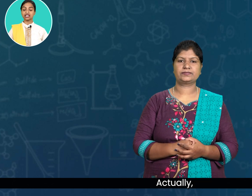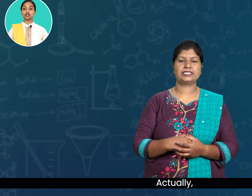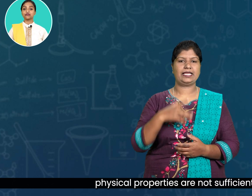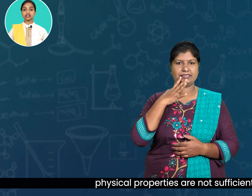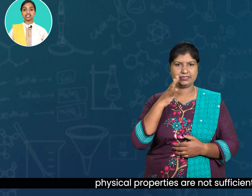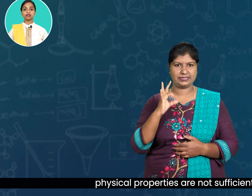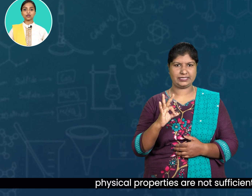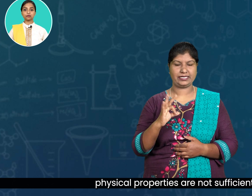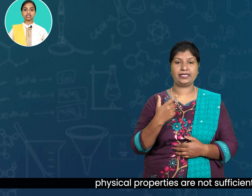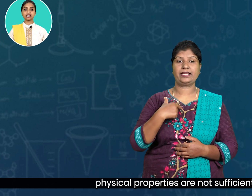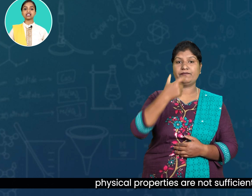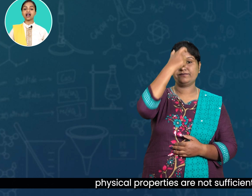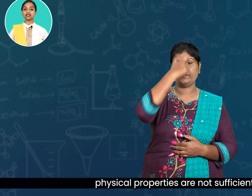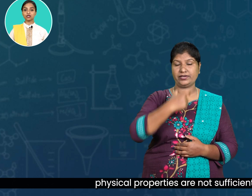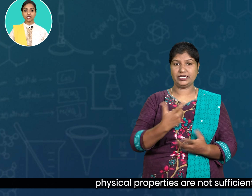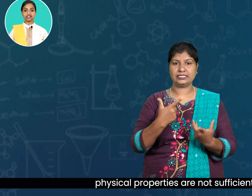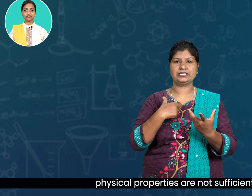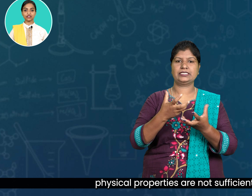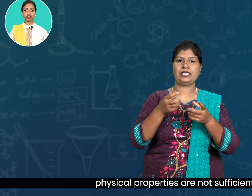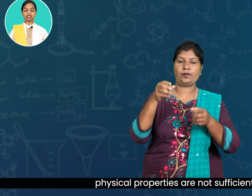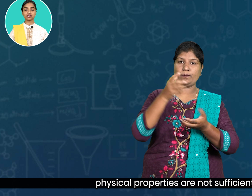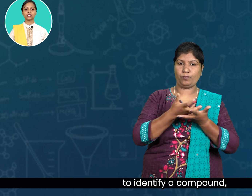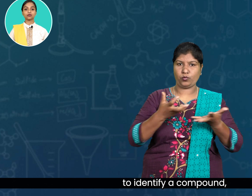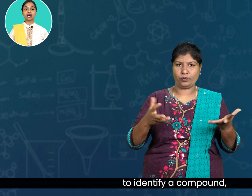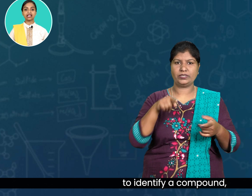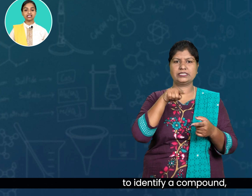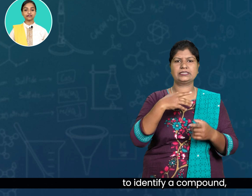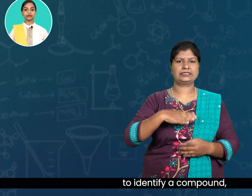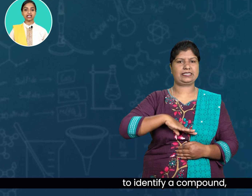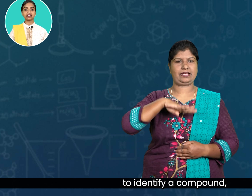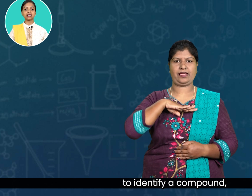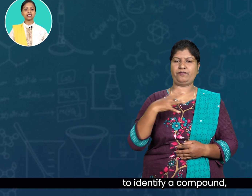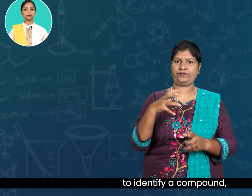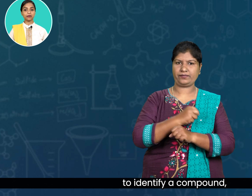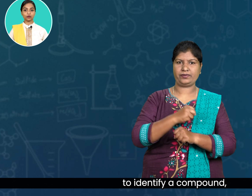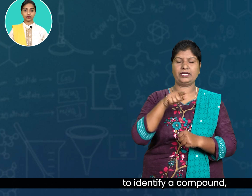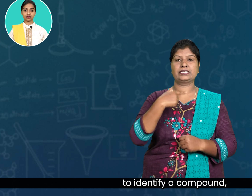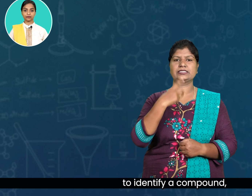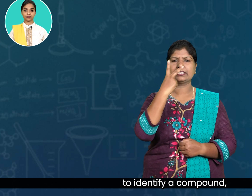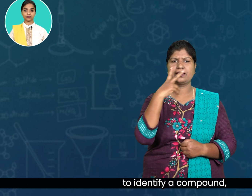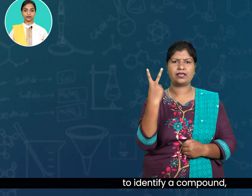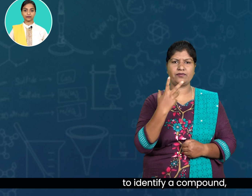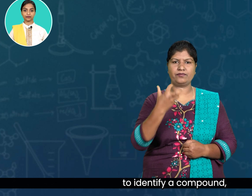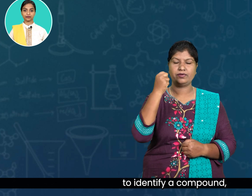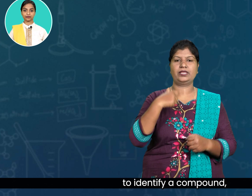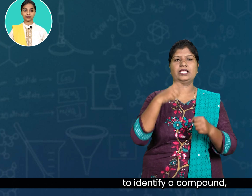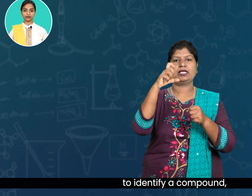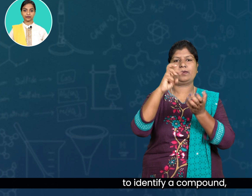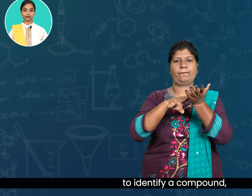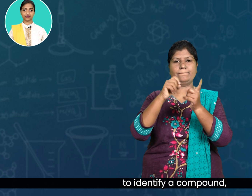Actually, physical properties are not sufficient to identify a compound.